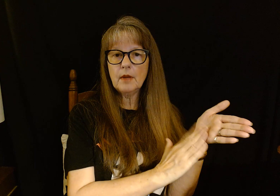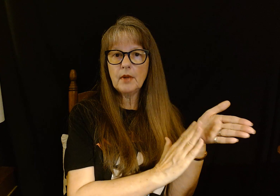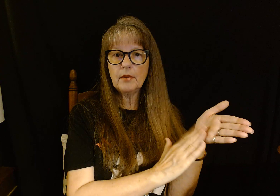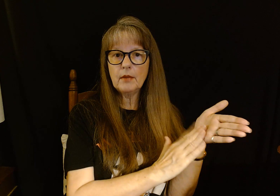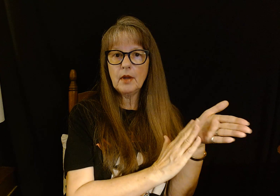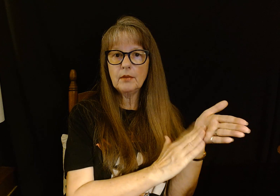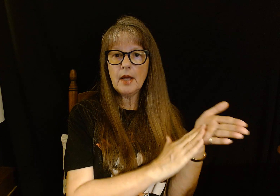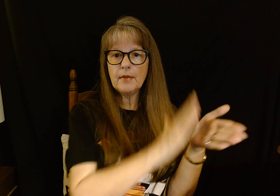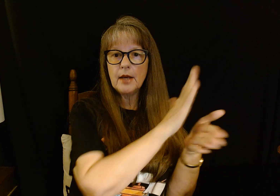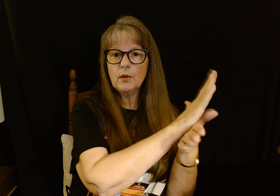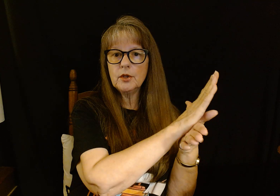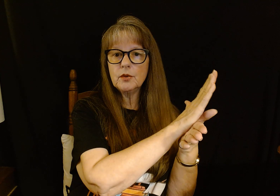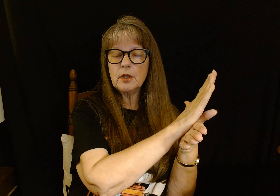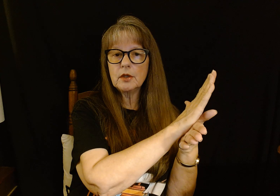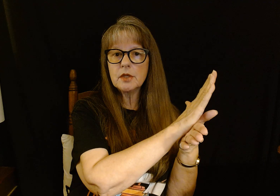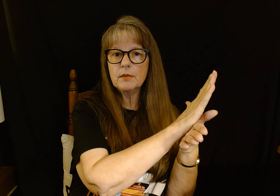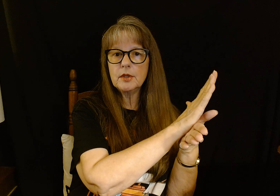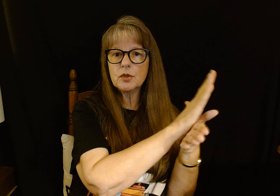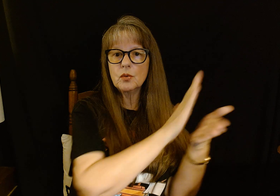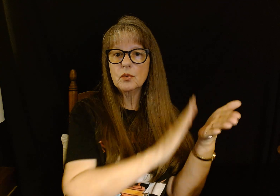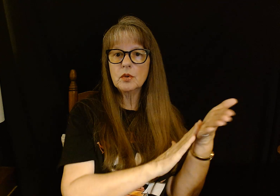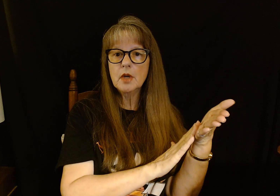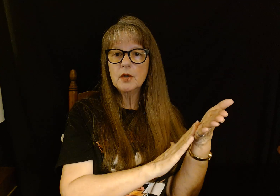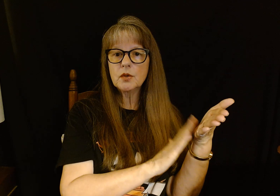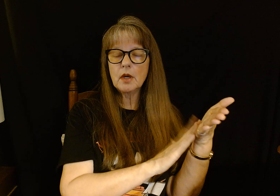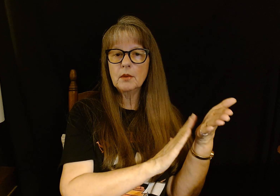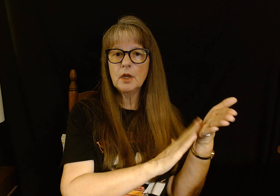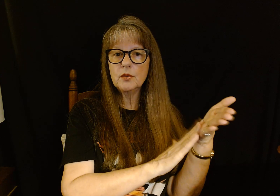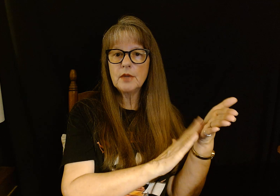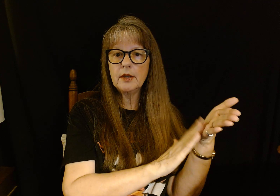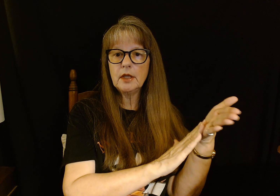clap, clap, clap, clap. I don't want to do here because it'd be school. So I'm going to go down here.